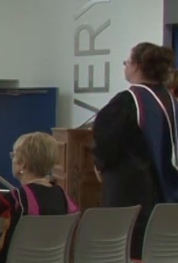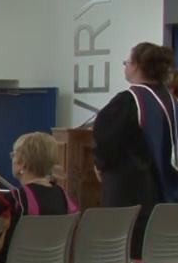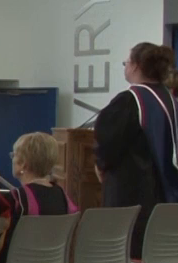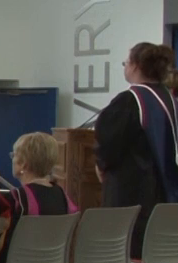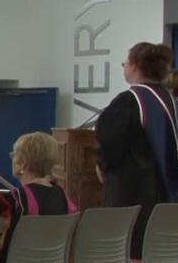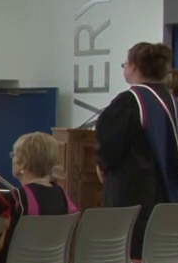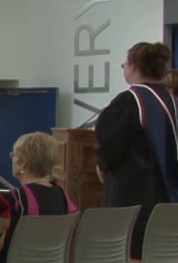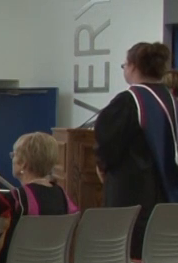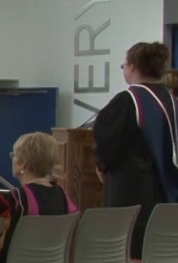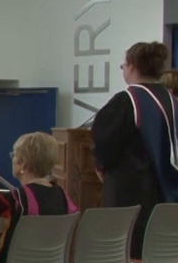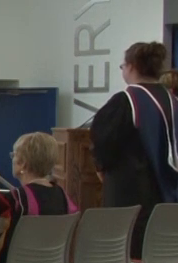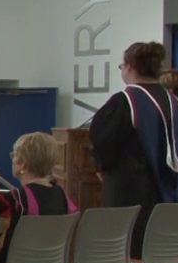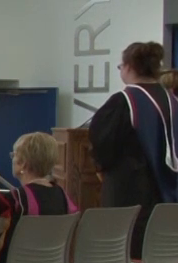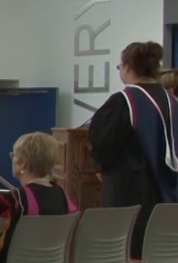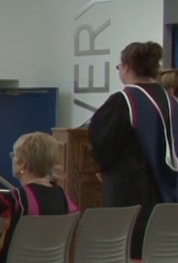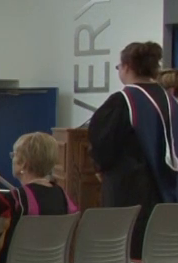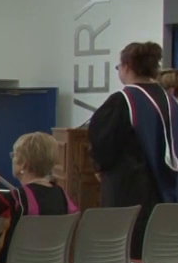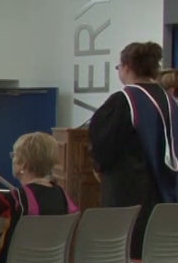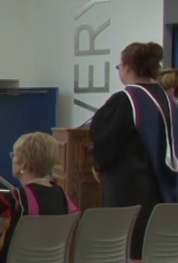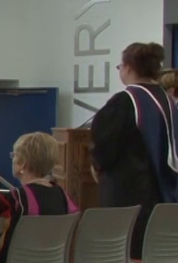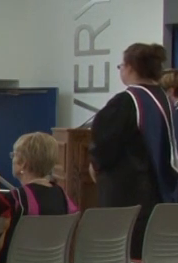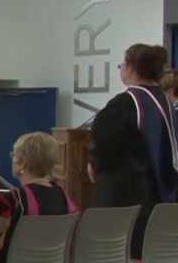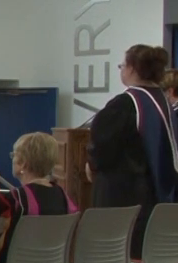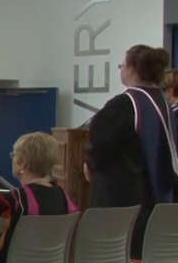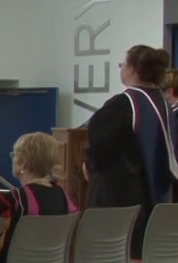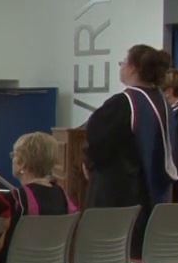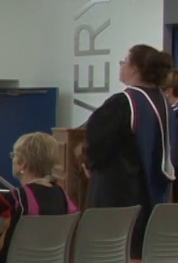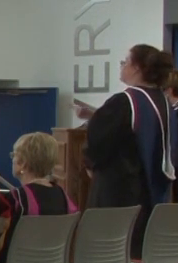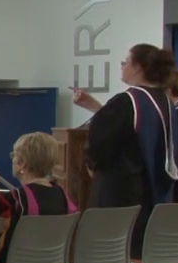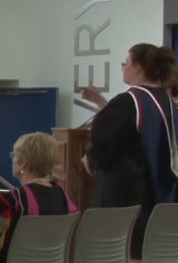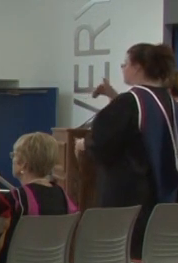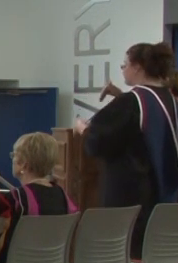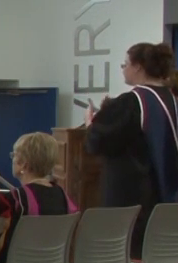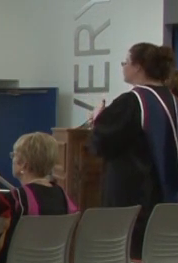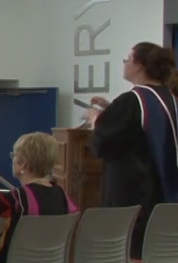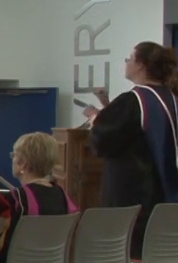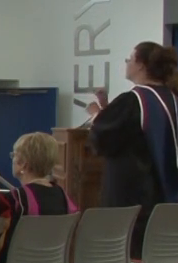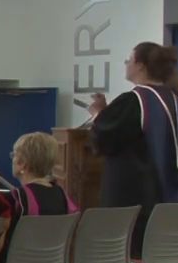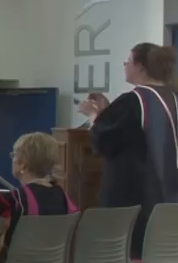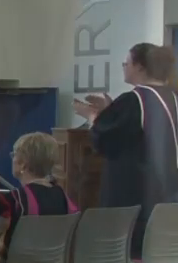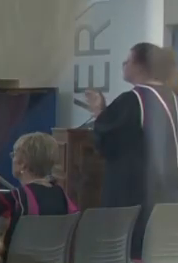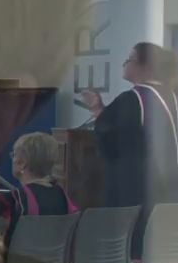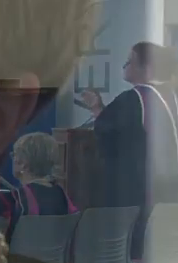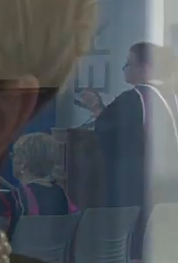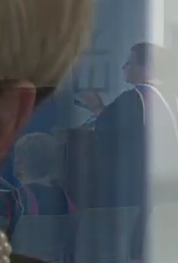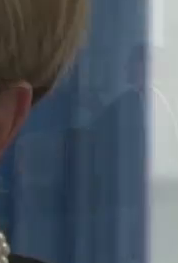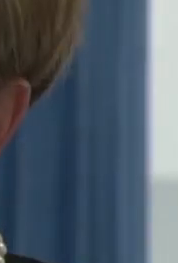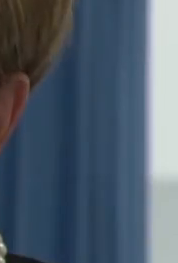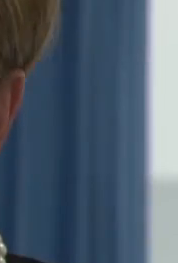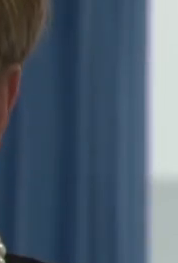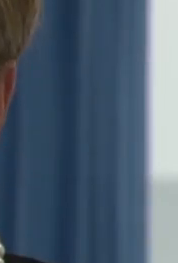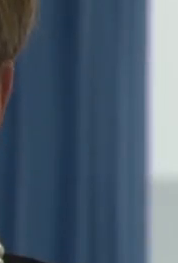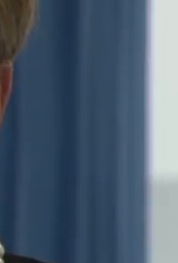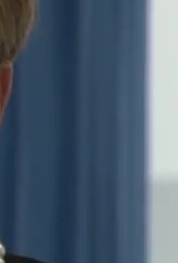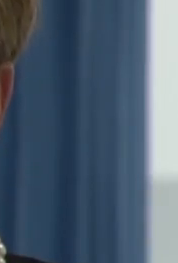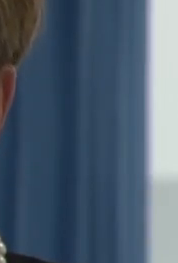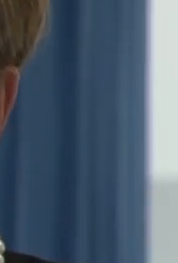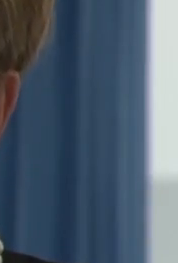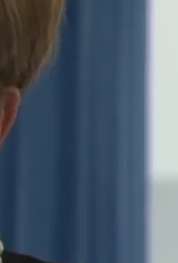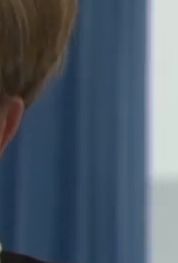And I have to tell you, as you will enter into the job market or pursue your journey in a new